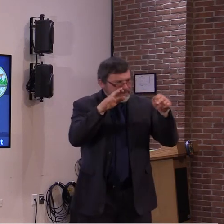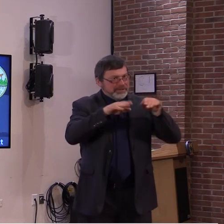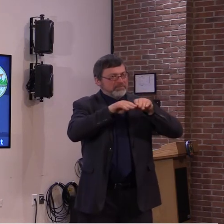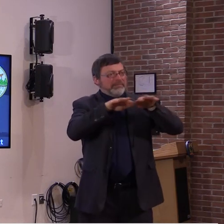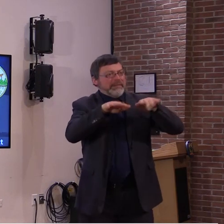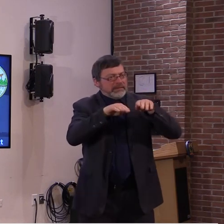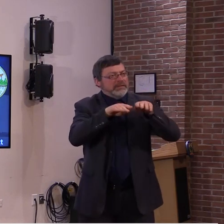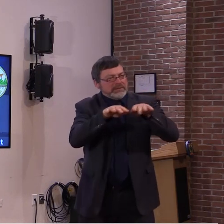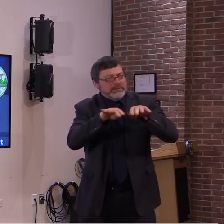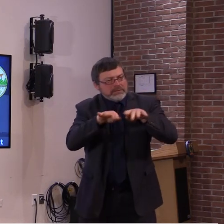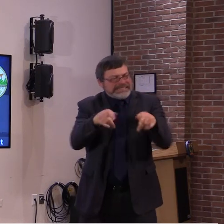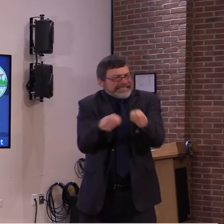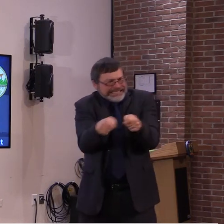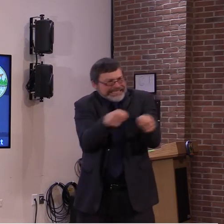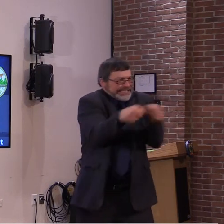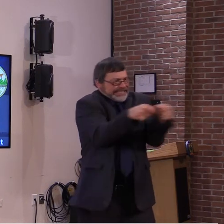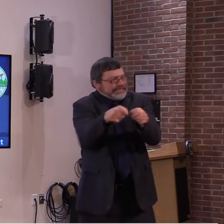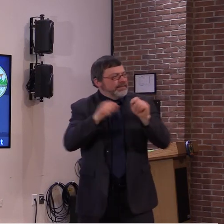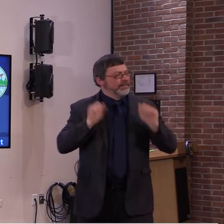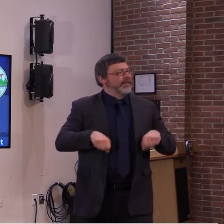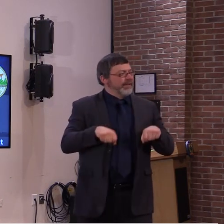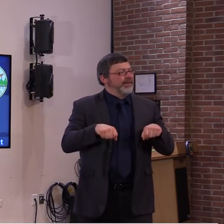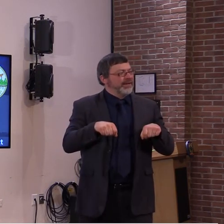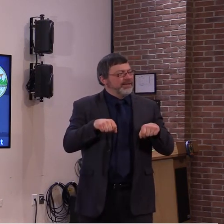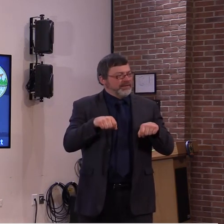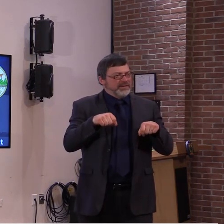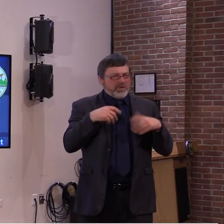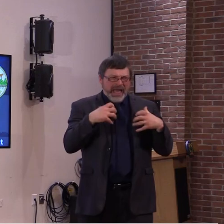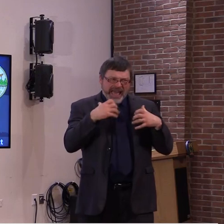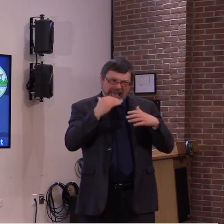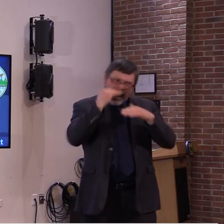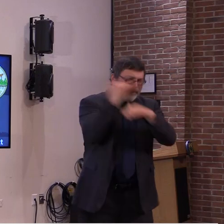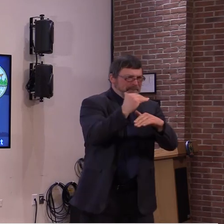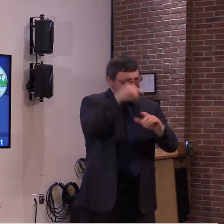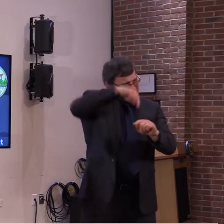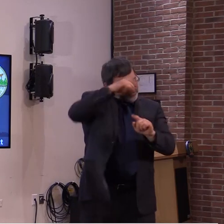our state, while at the same time providing more